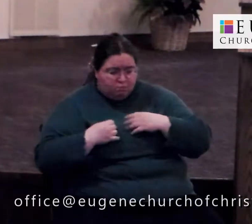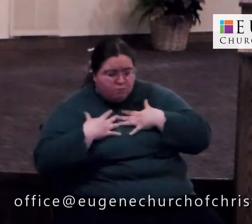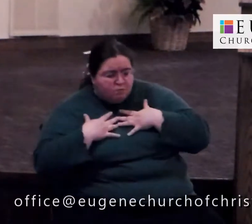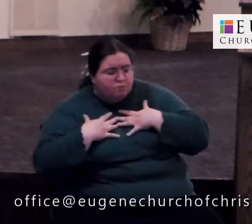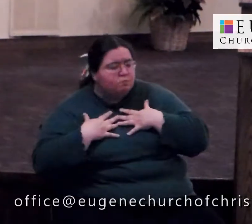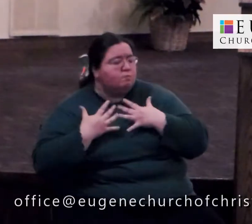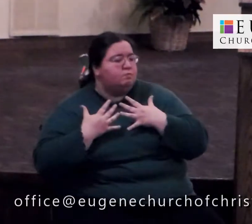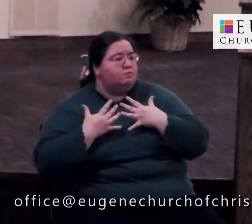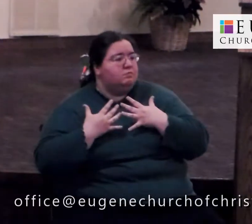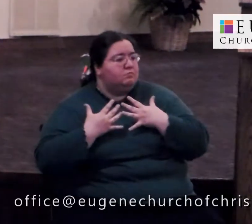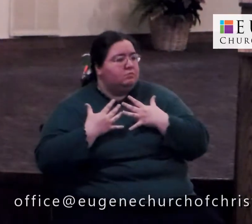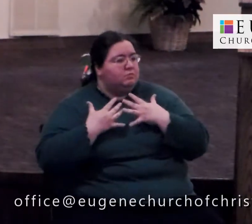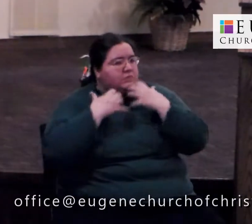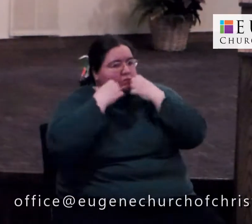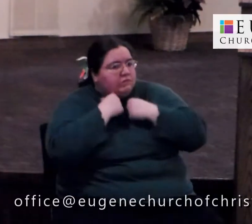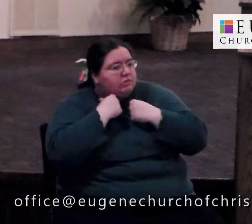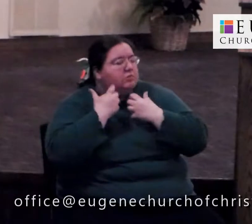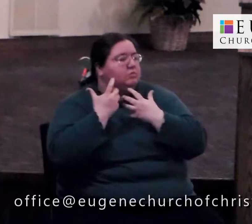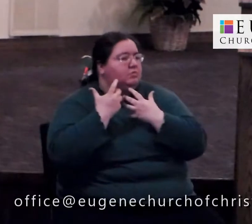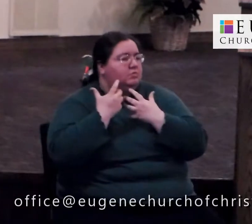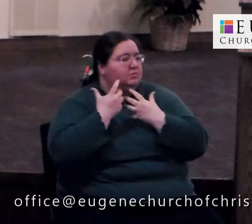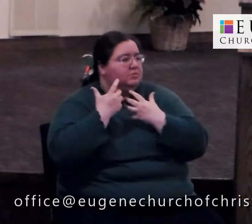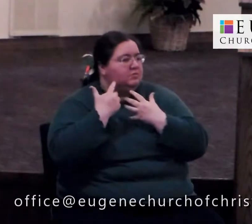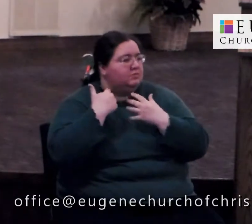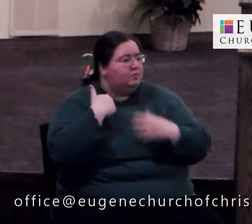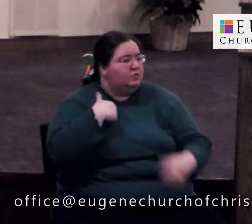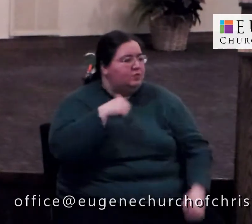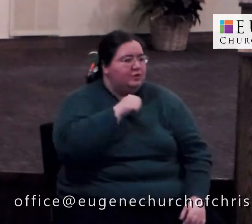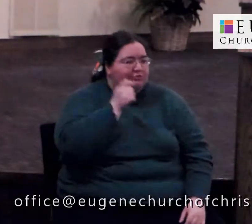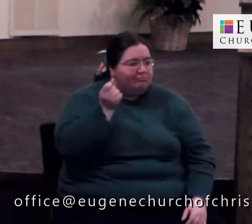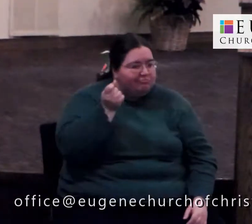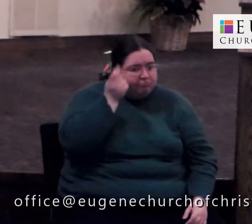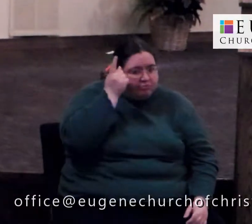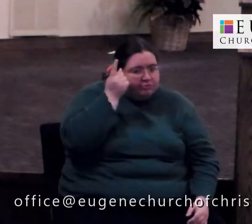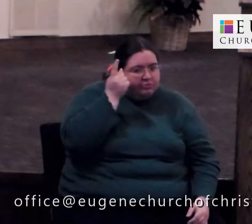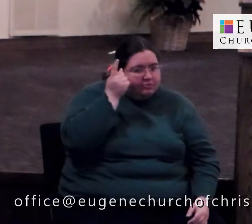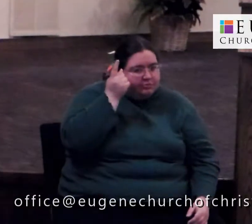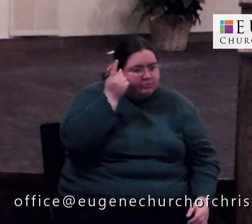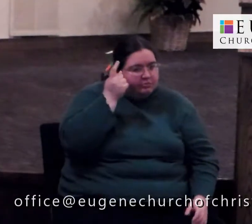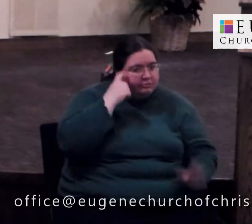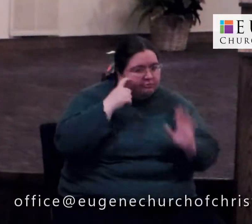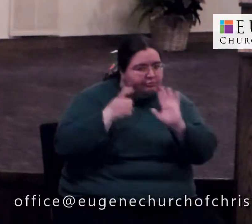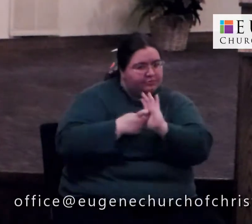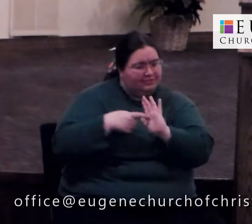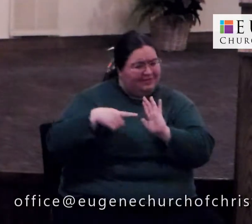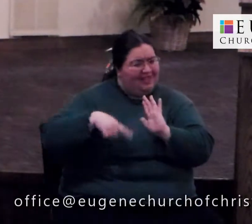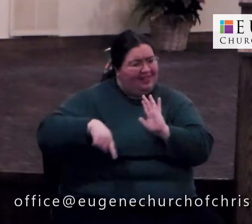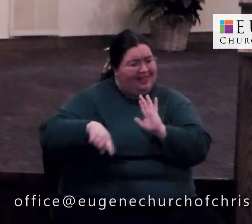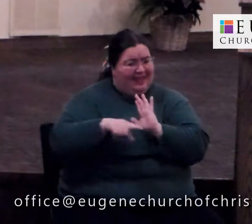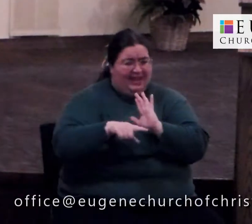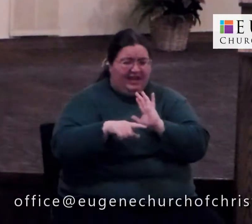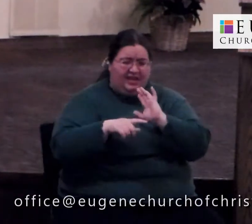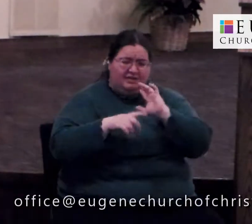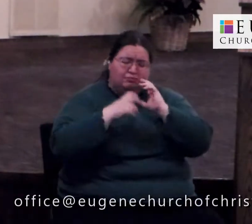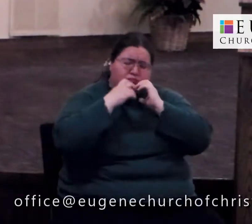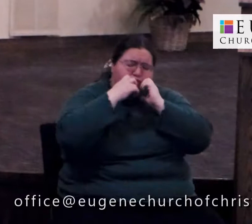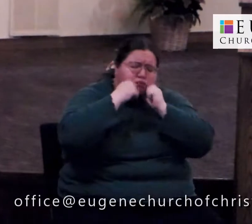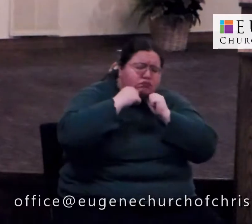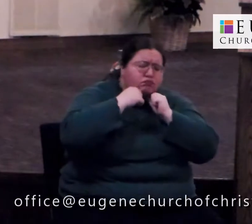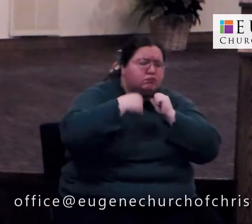recognize how much they care about this group of people. We are coming up on another month where there